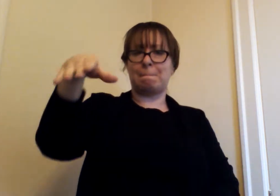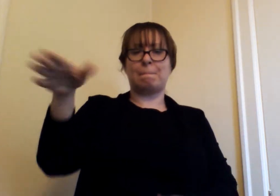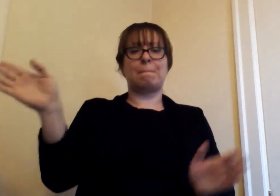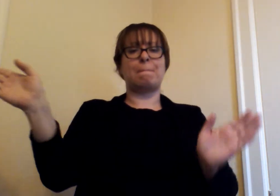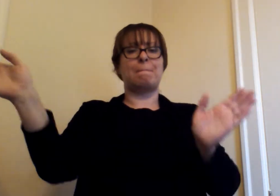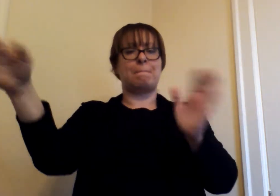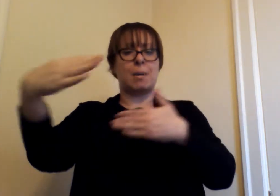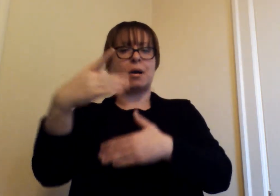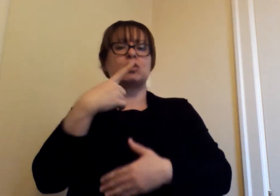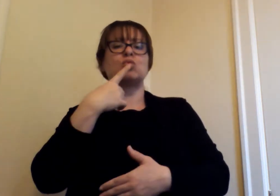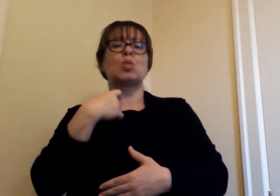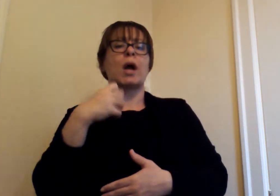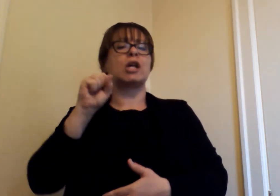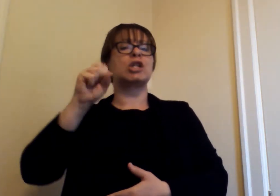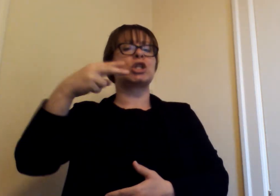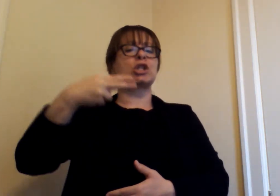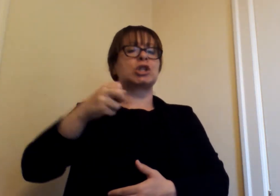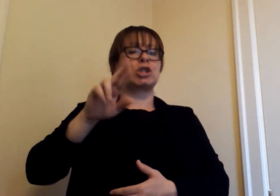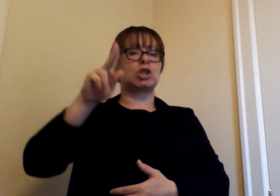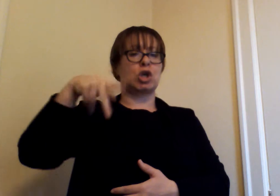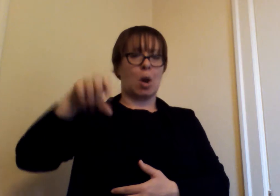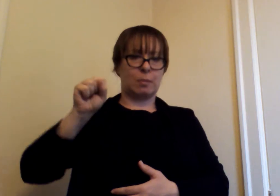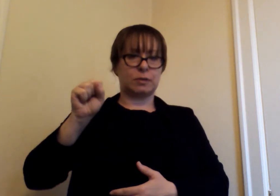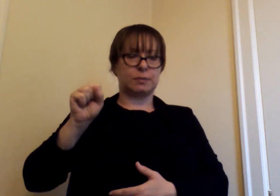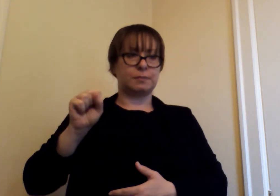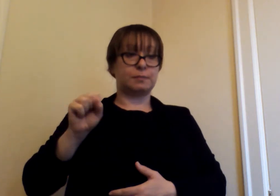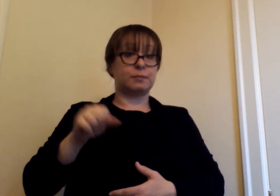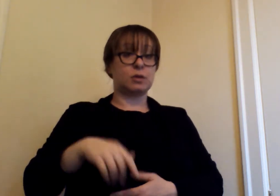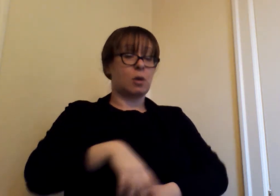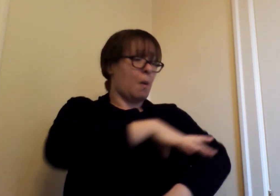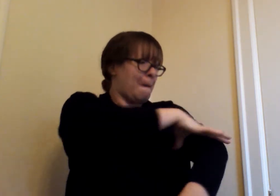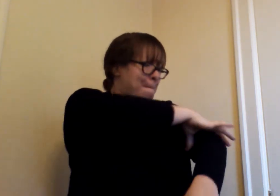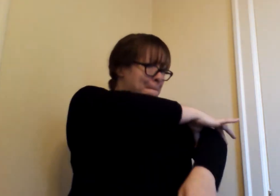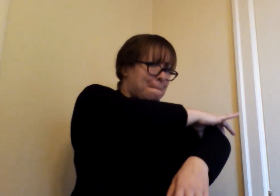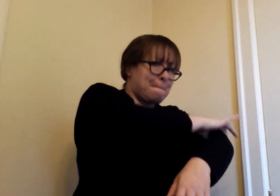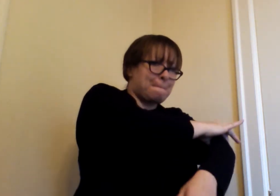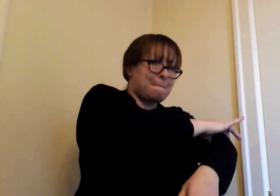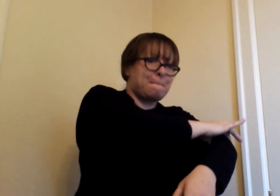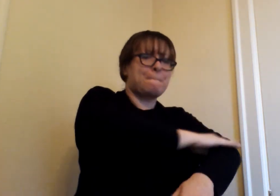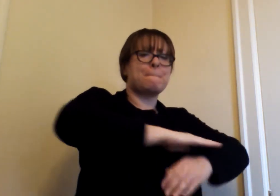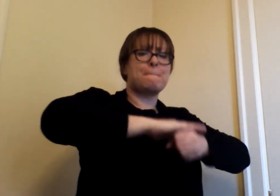after removing the needle will prevent a hematoma from forming and allow hemostasis to seal the wound.